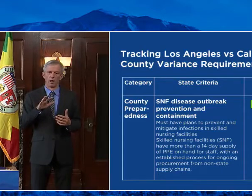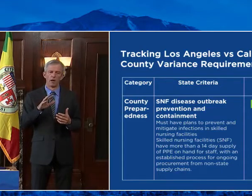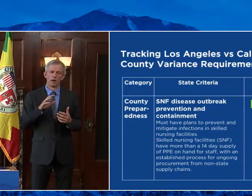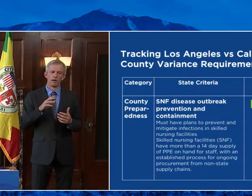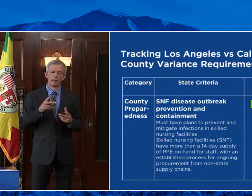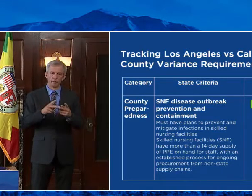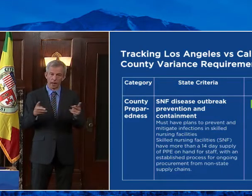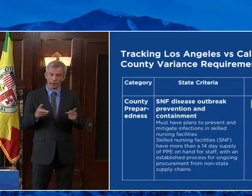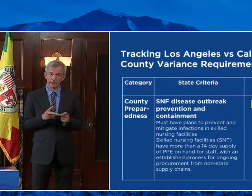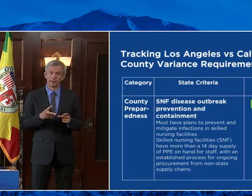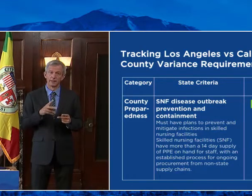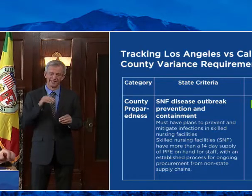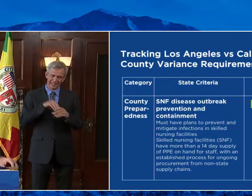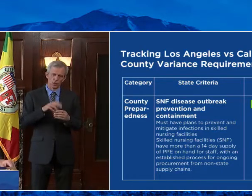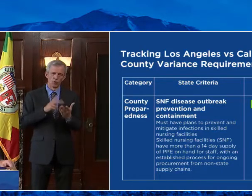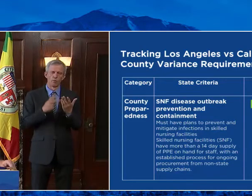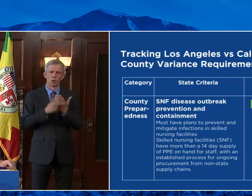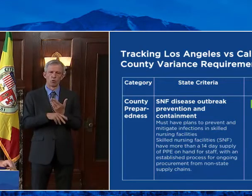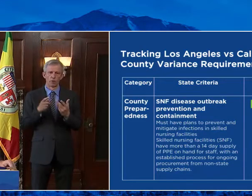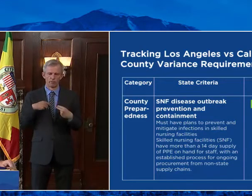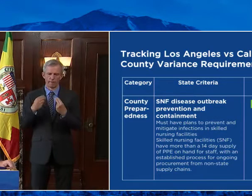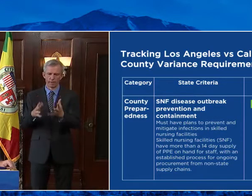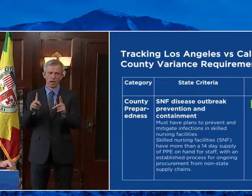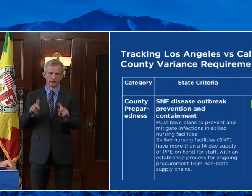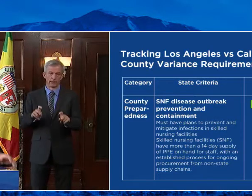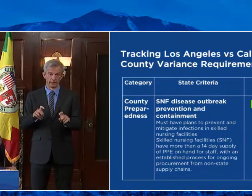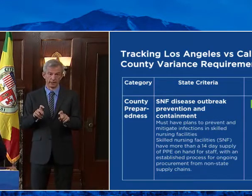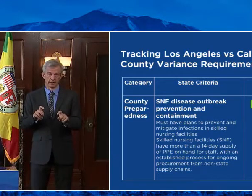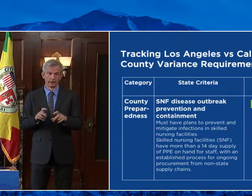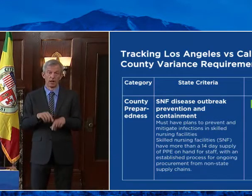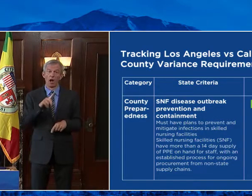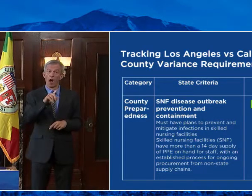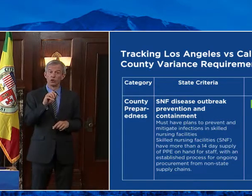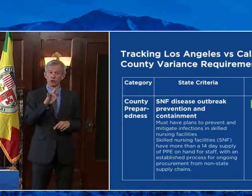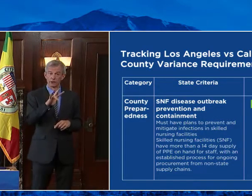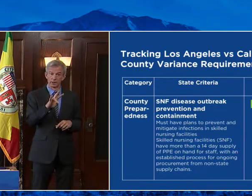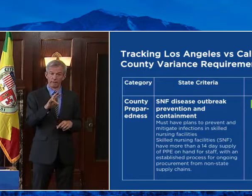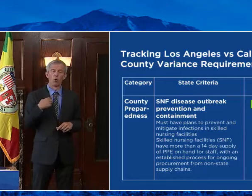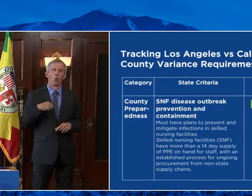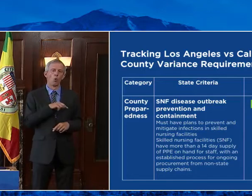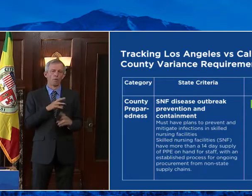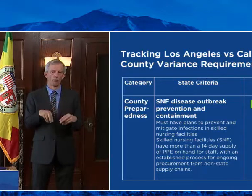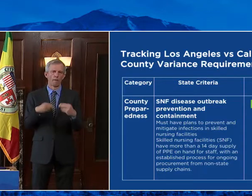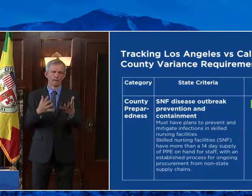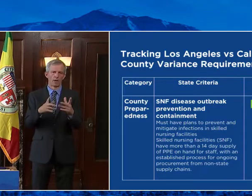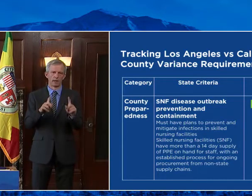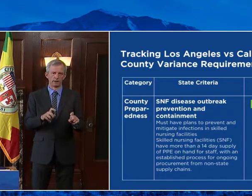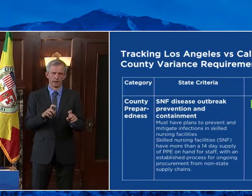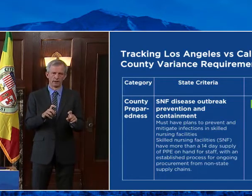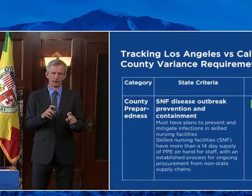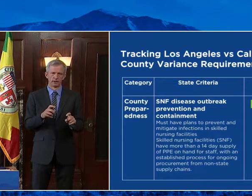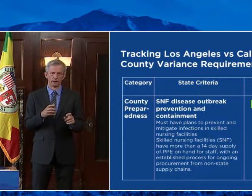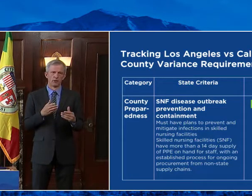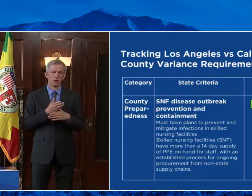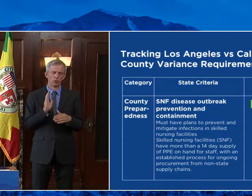providing tests or they have tests on their own. In 107 of them, we have provided that to them through our contact with Everlywell and UPS